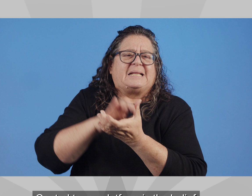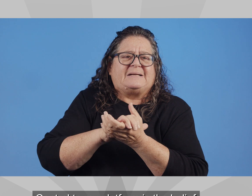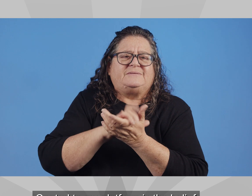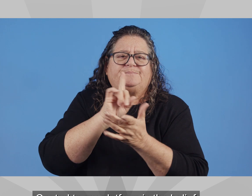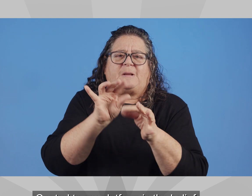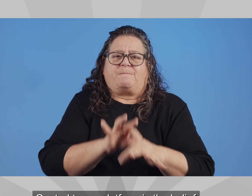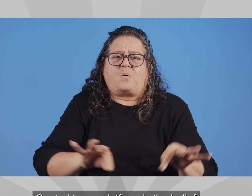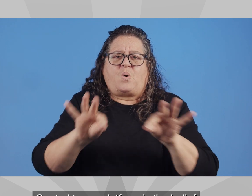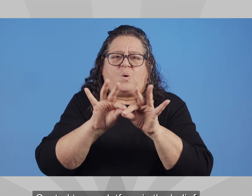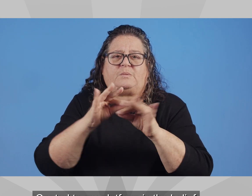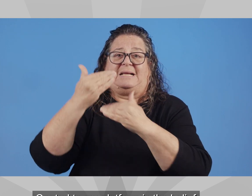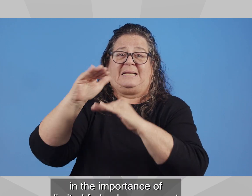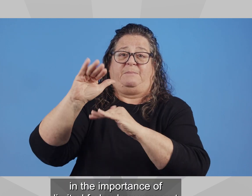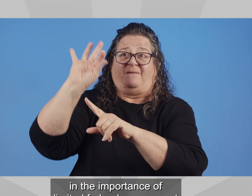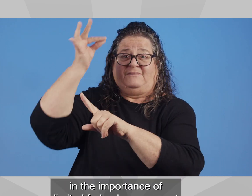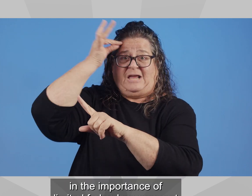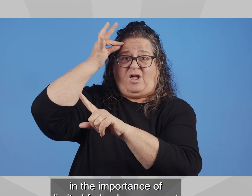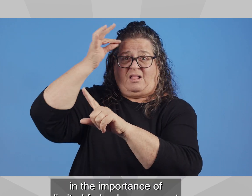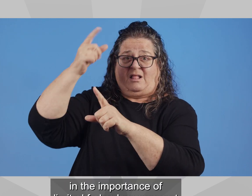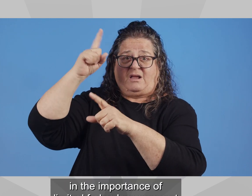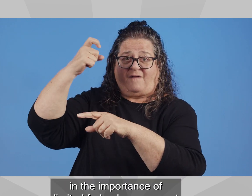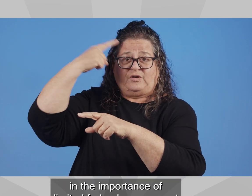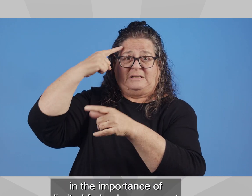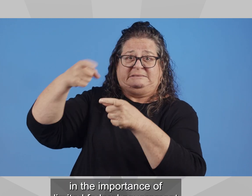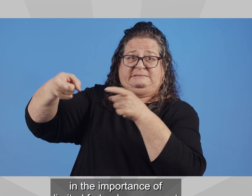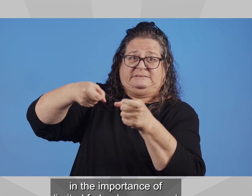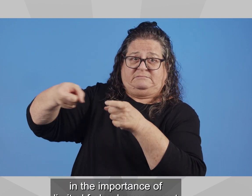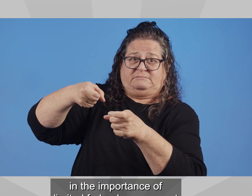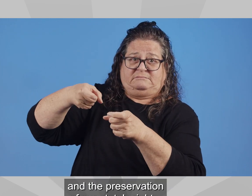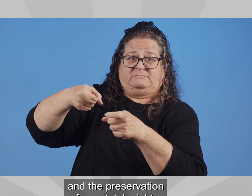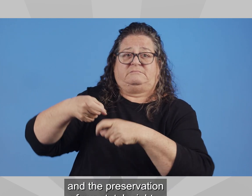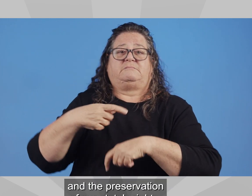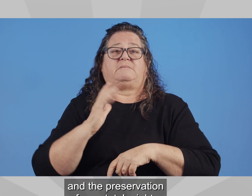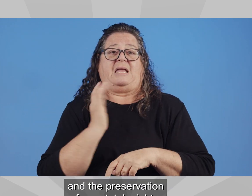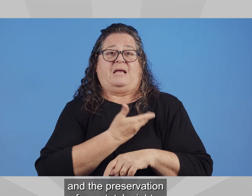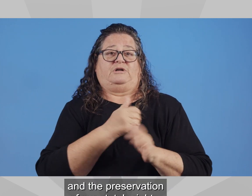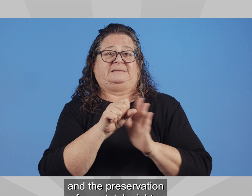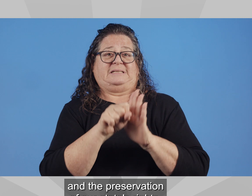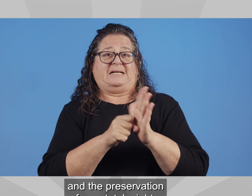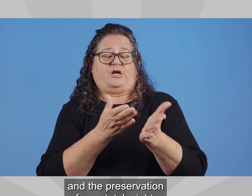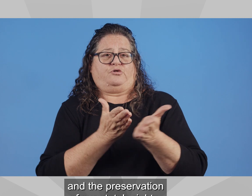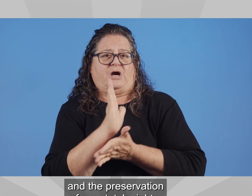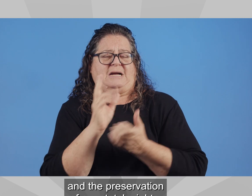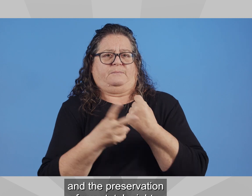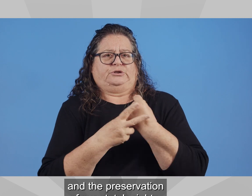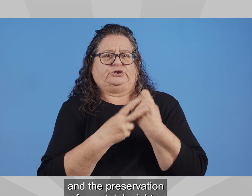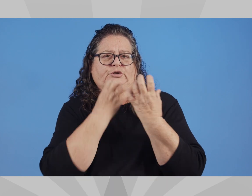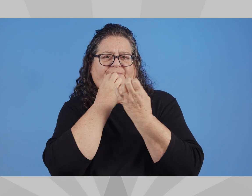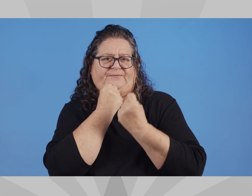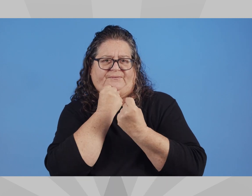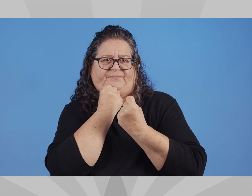Central to my platform is the belief in the importance of limited federal government and the preservation of our states'